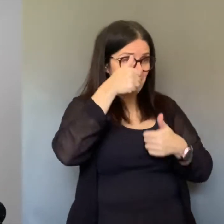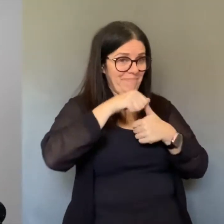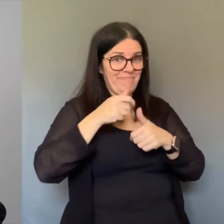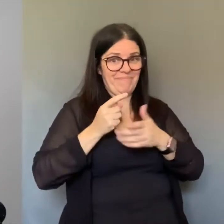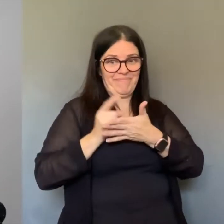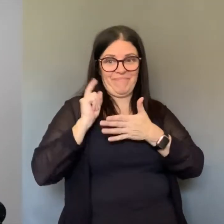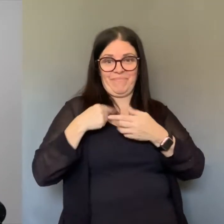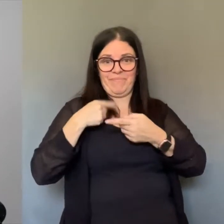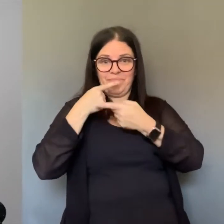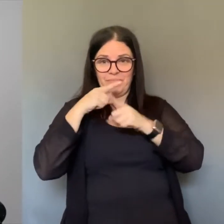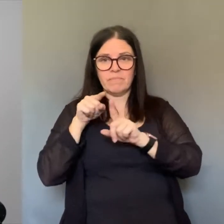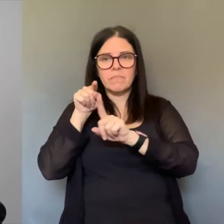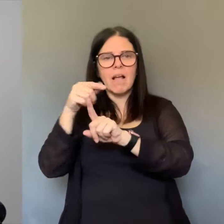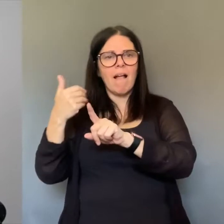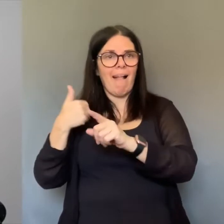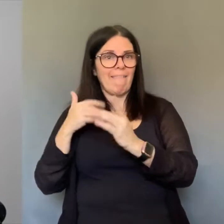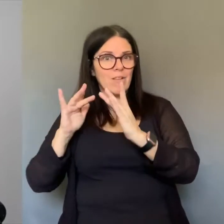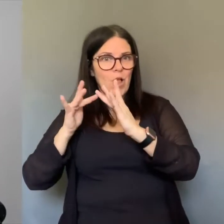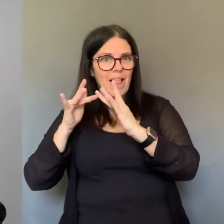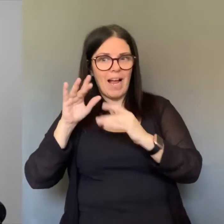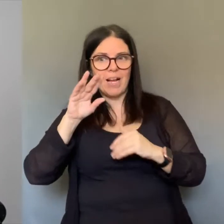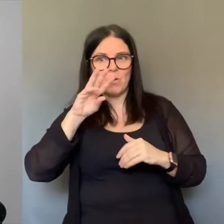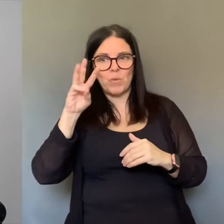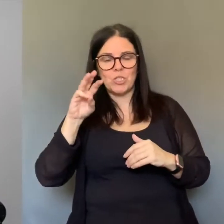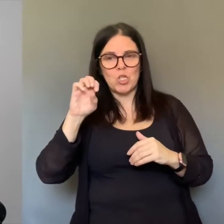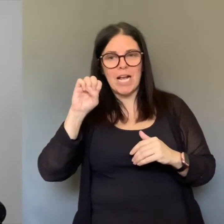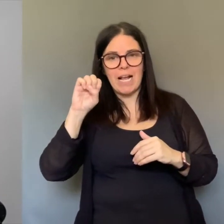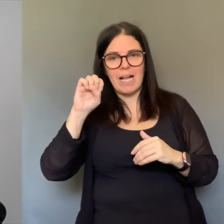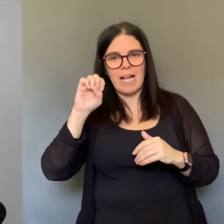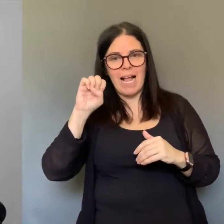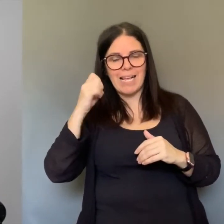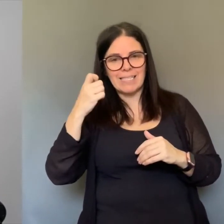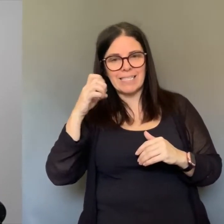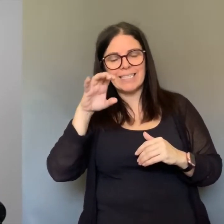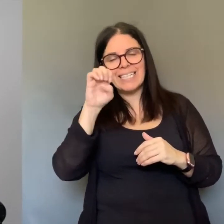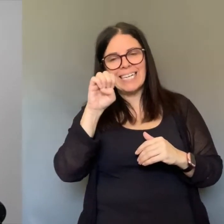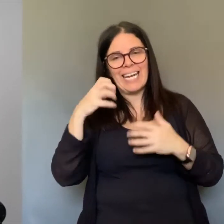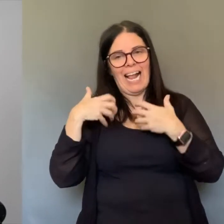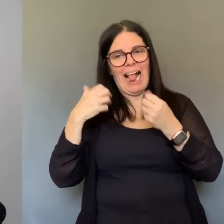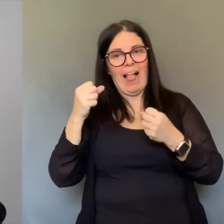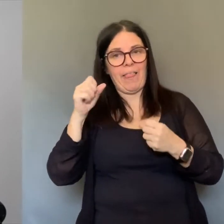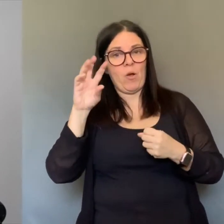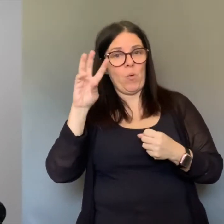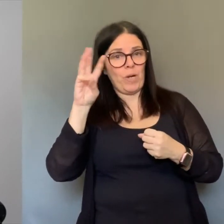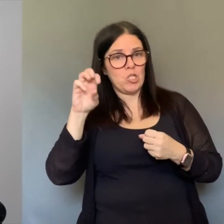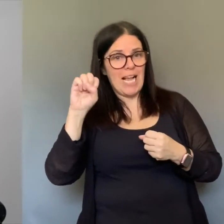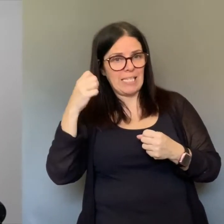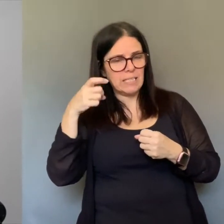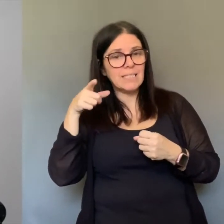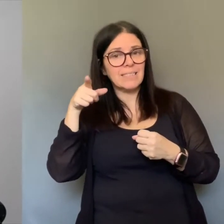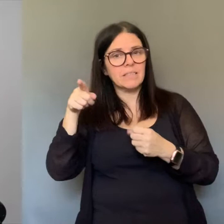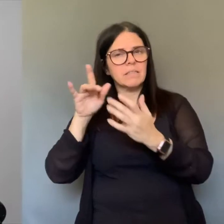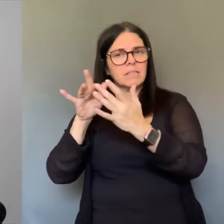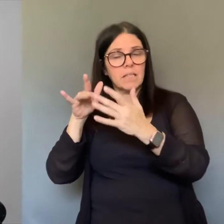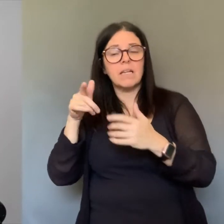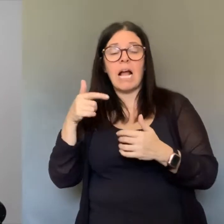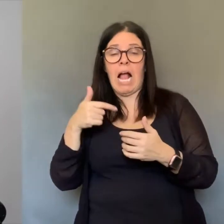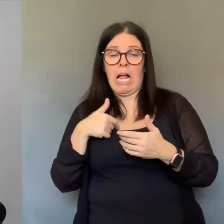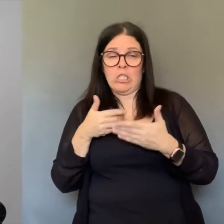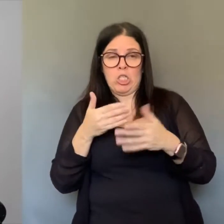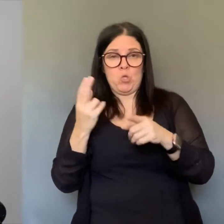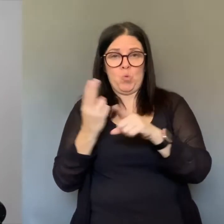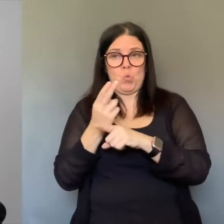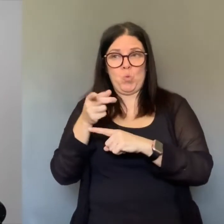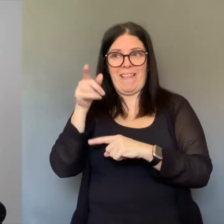Medical Society, we did launch a virtual patient assessment portal, and I would suggest that maybe people should go